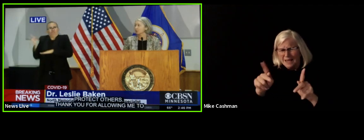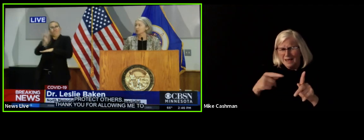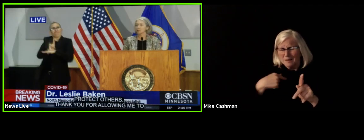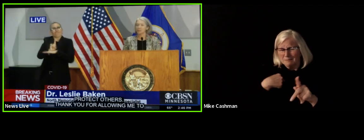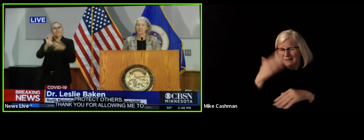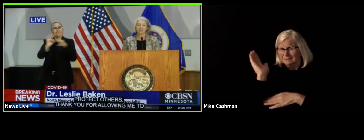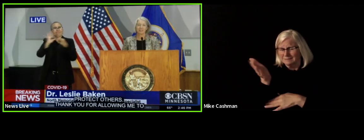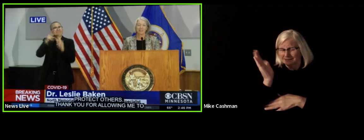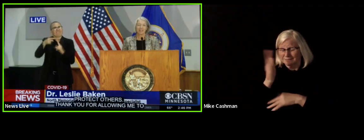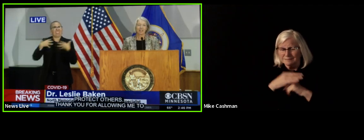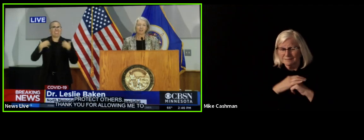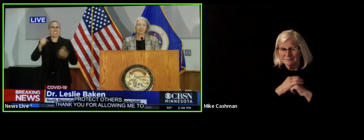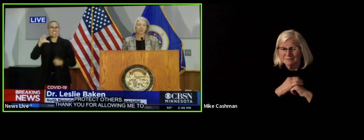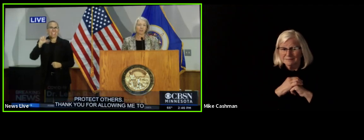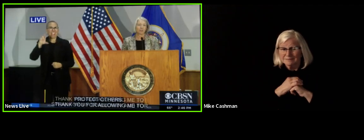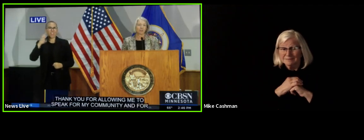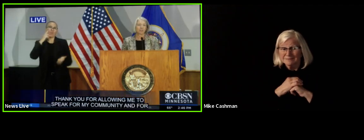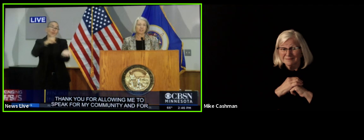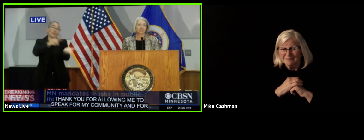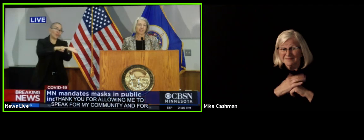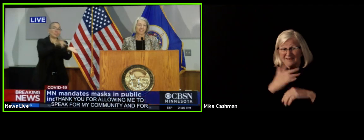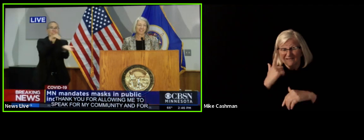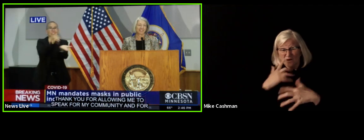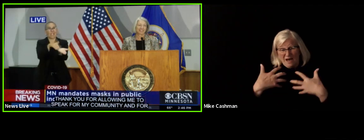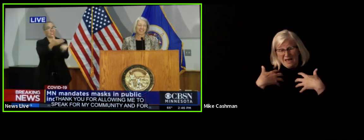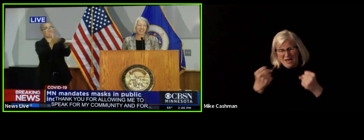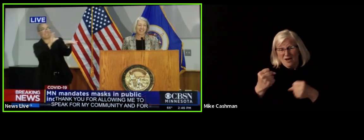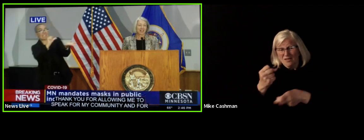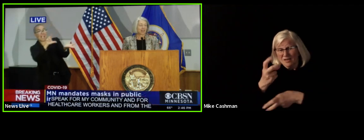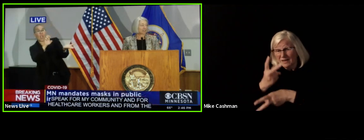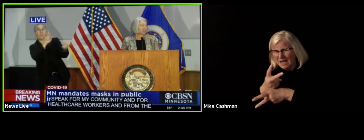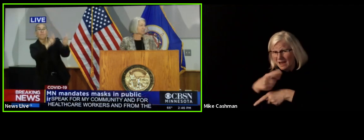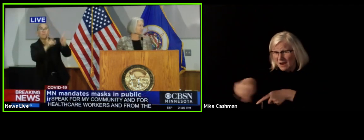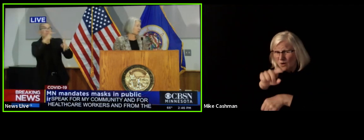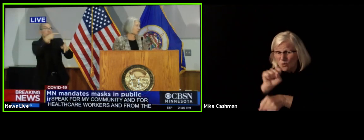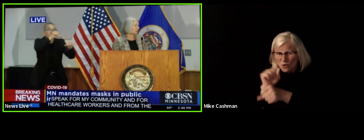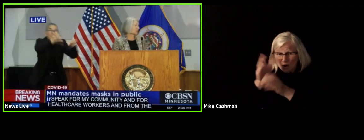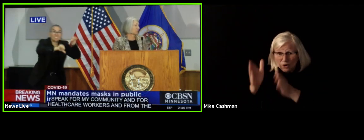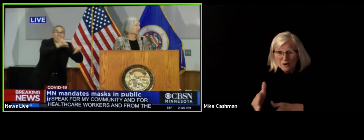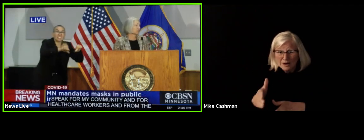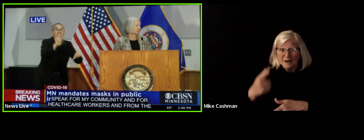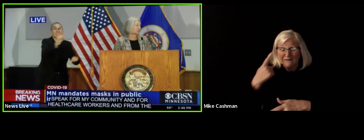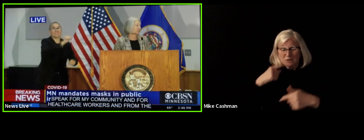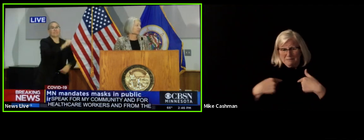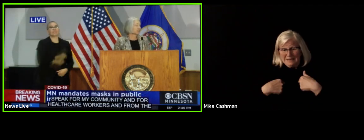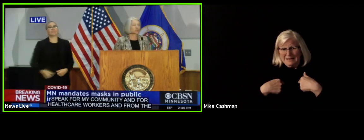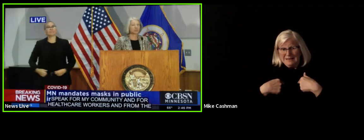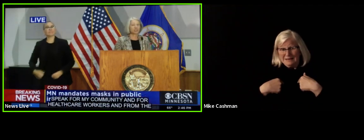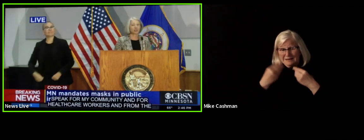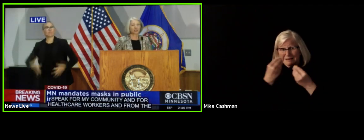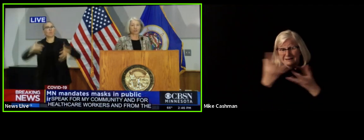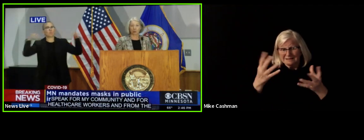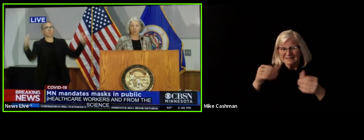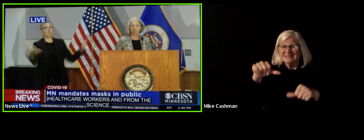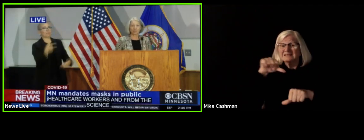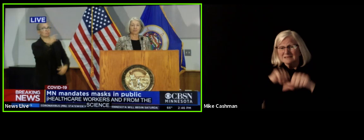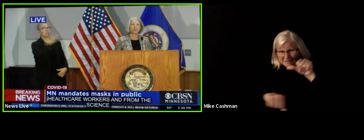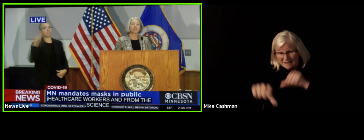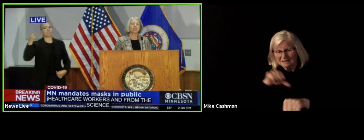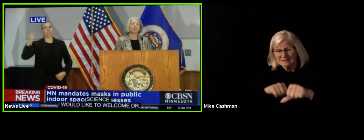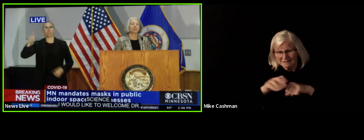healthcare workers and from the science. I'd like to welcome Dr. Dimitri